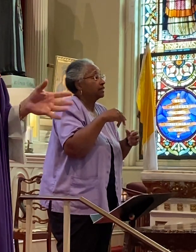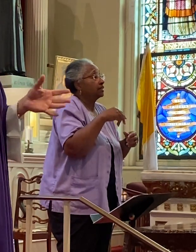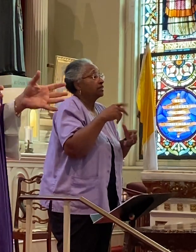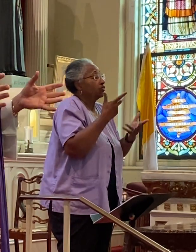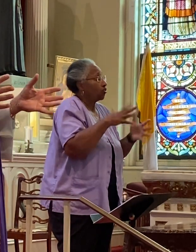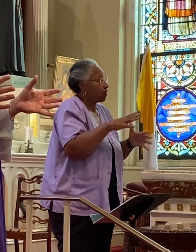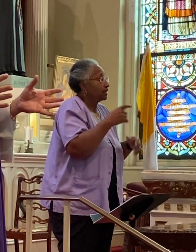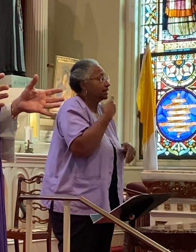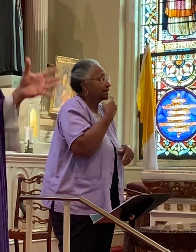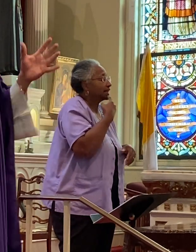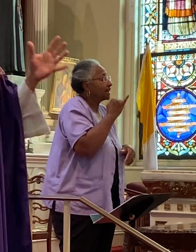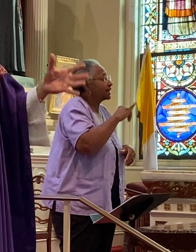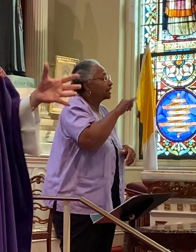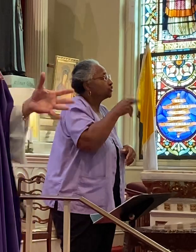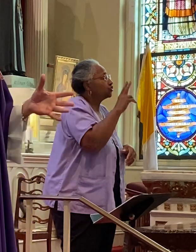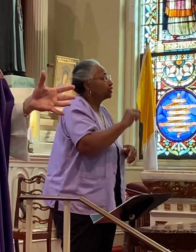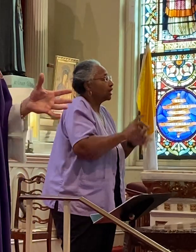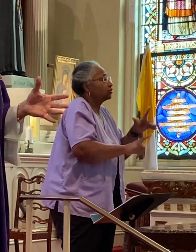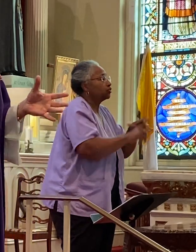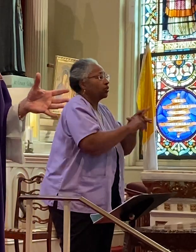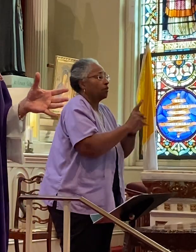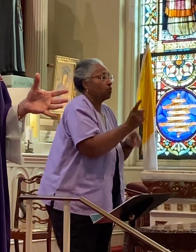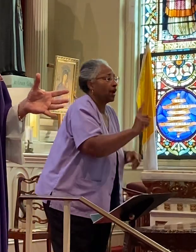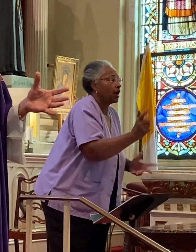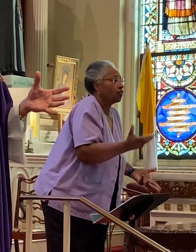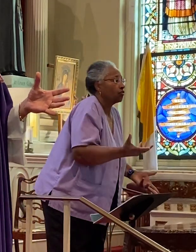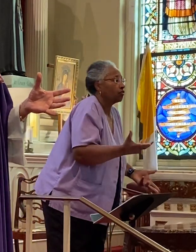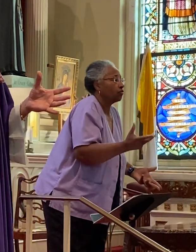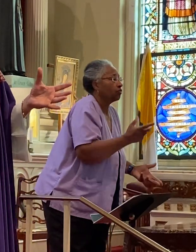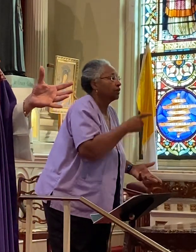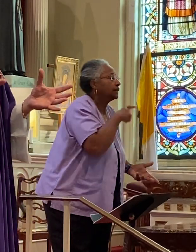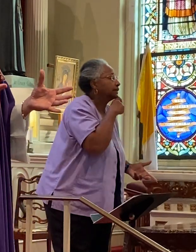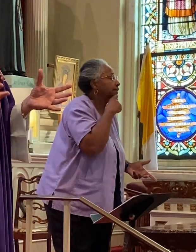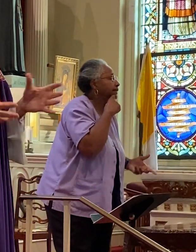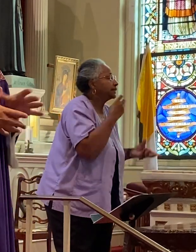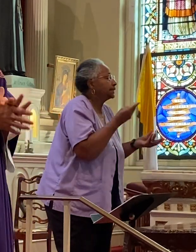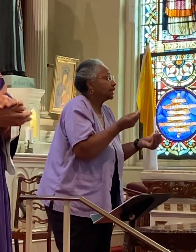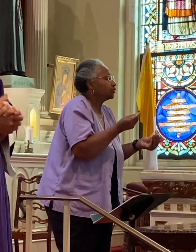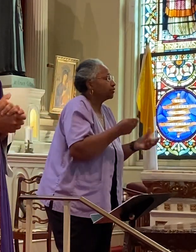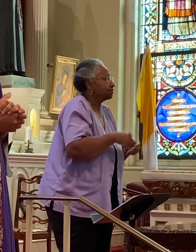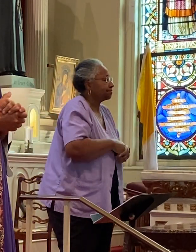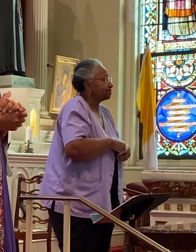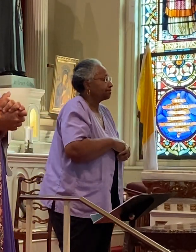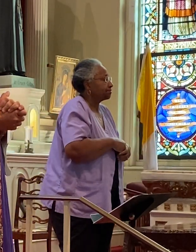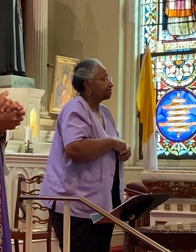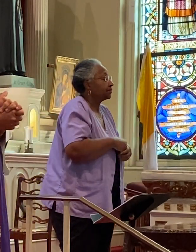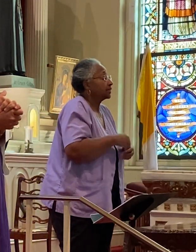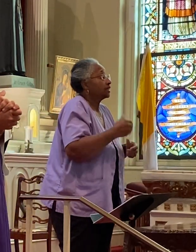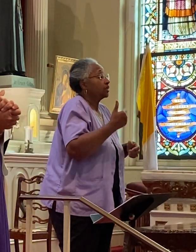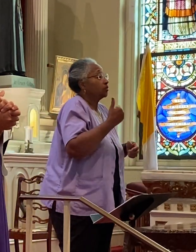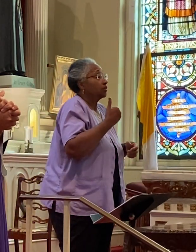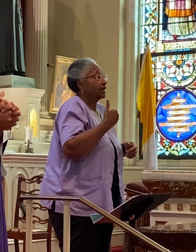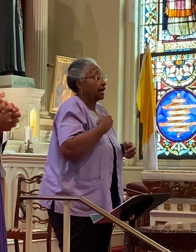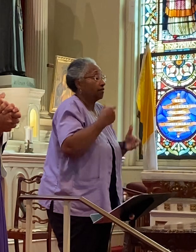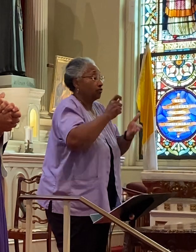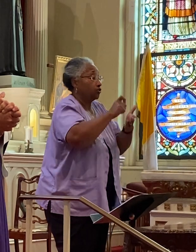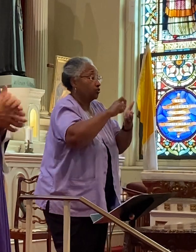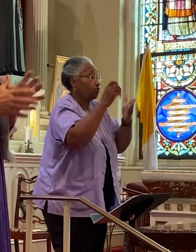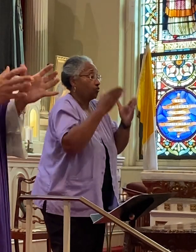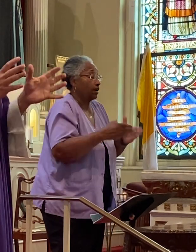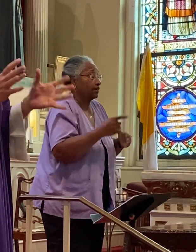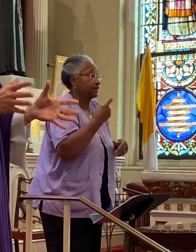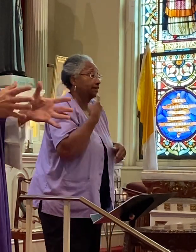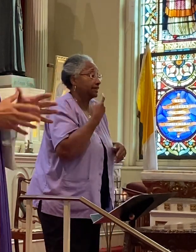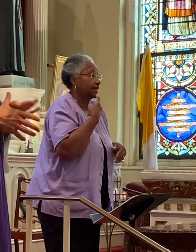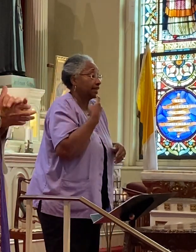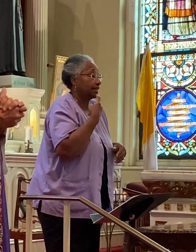Baptist appeared in the desert. And then we have the evangelist Matthew saying to us, that's